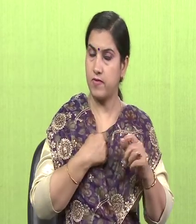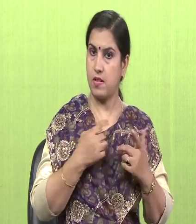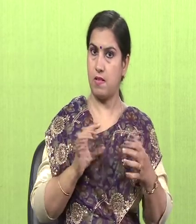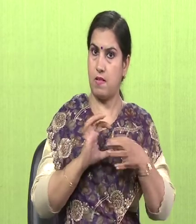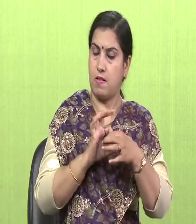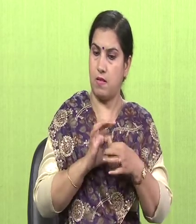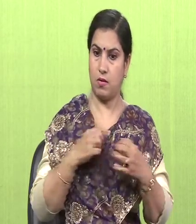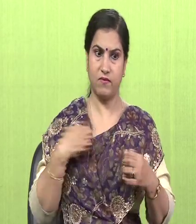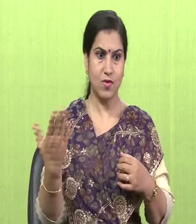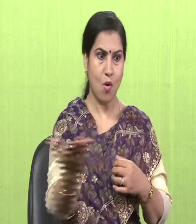unity